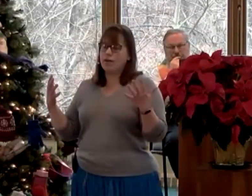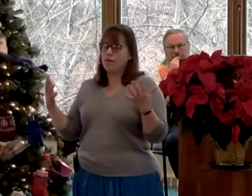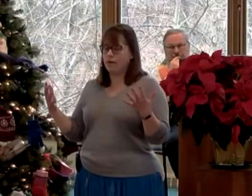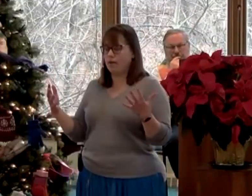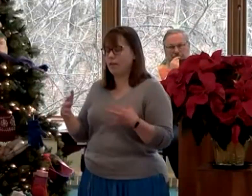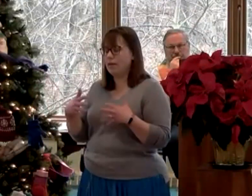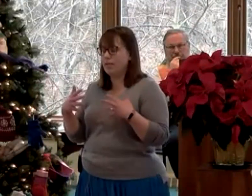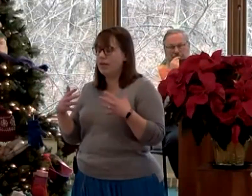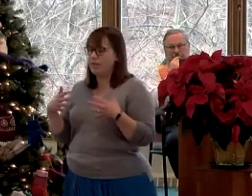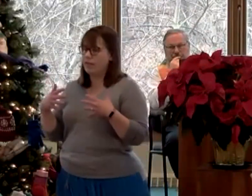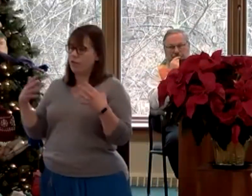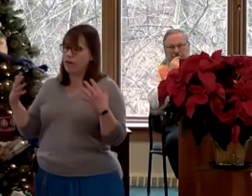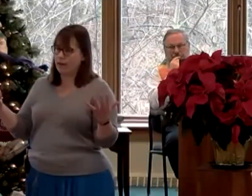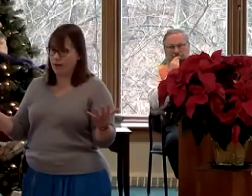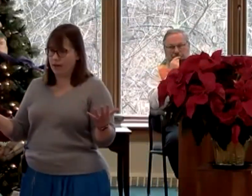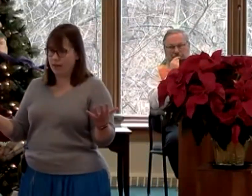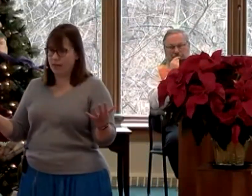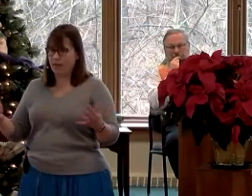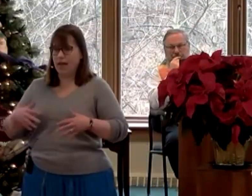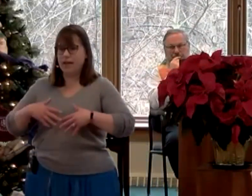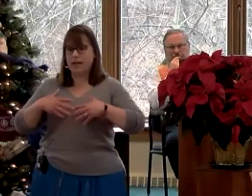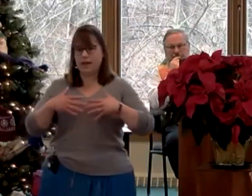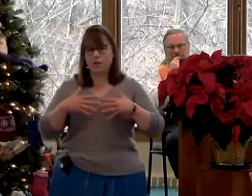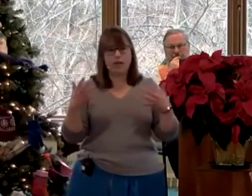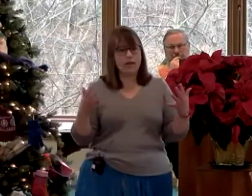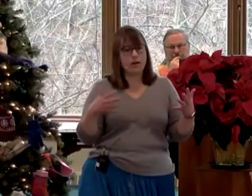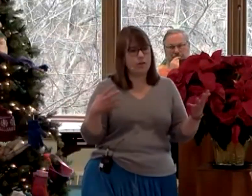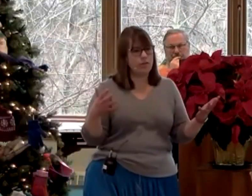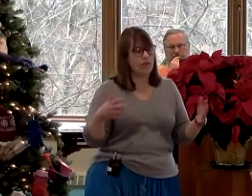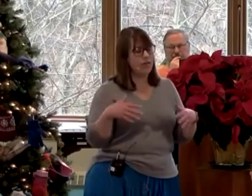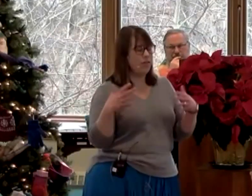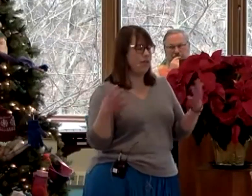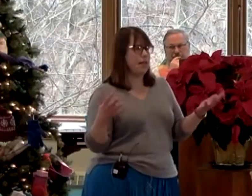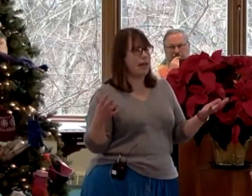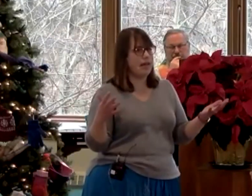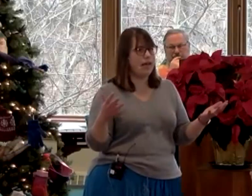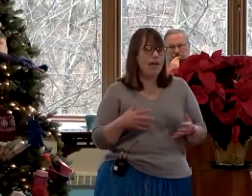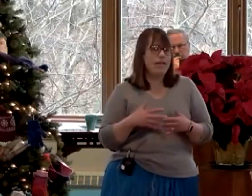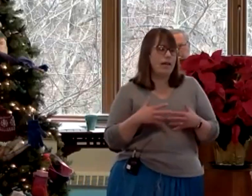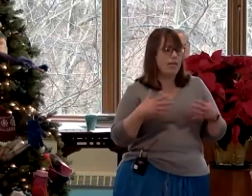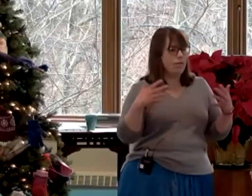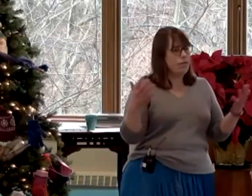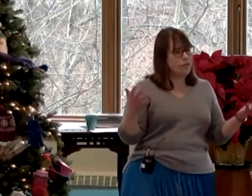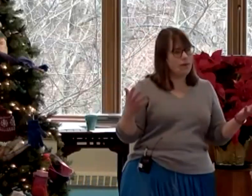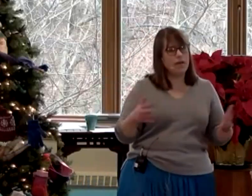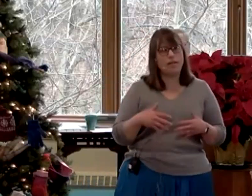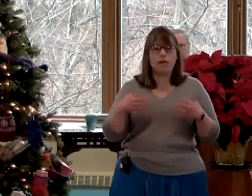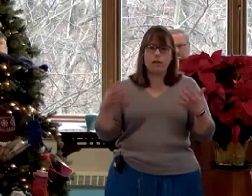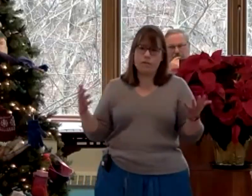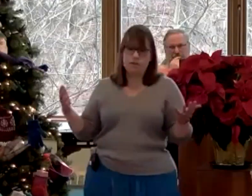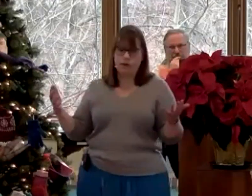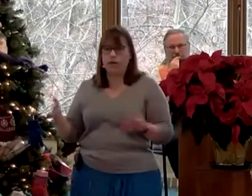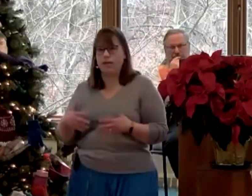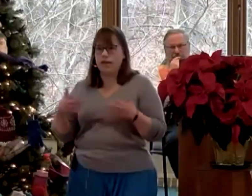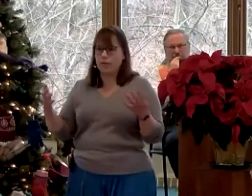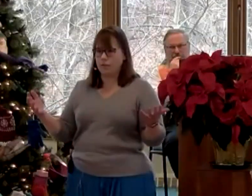Greek religion. He believed in the Greek gods, and he had a Greek culture. Culture is like the kinds of foods you eat and the clothes